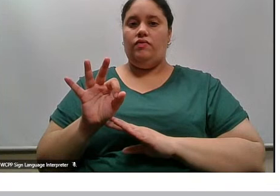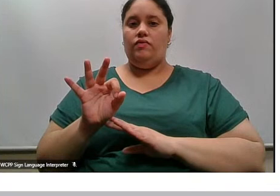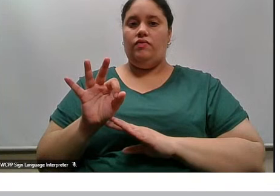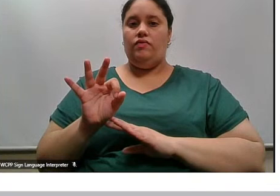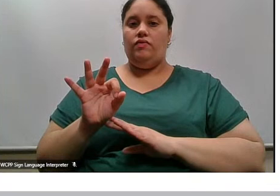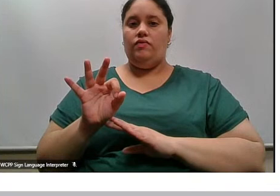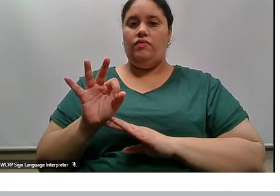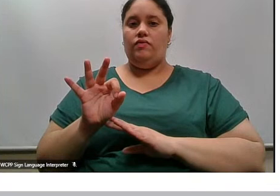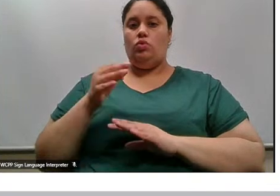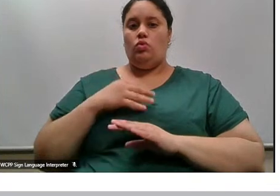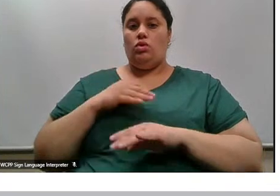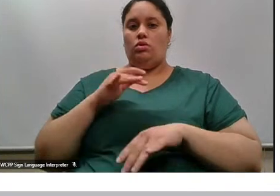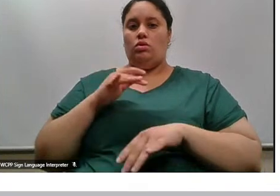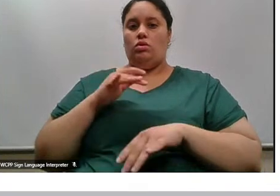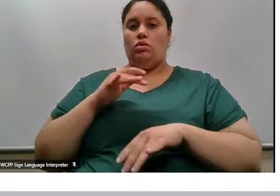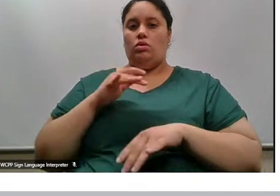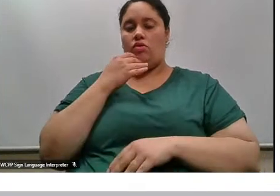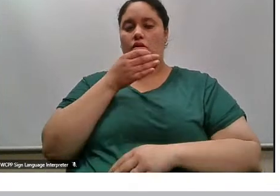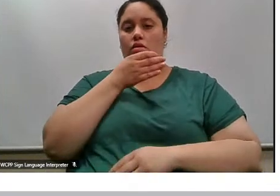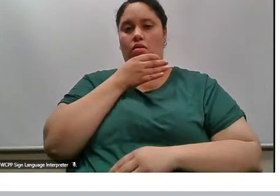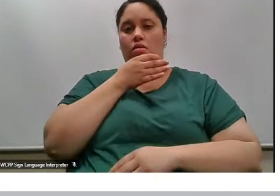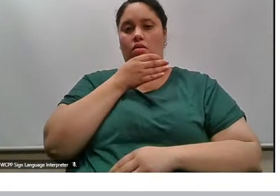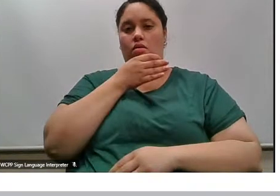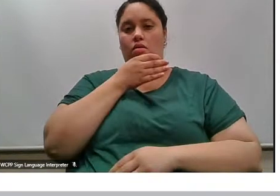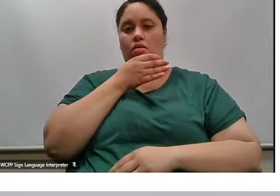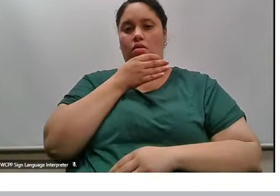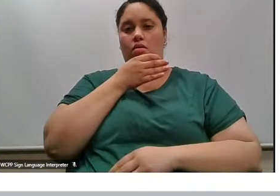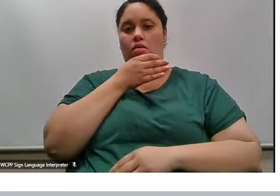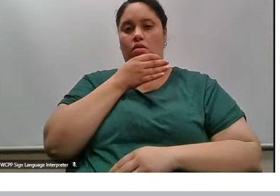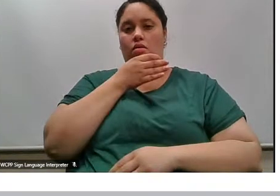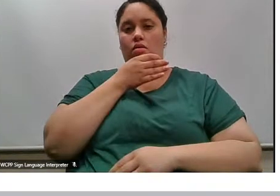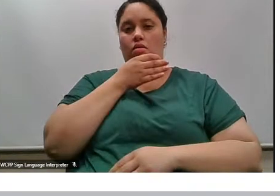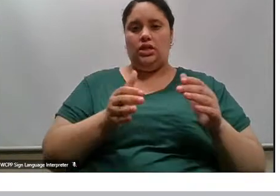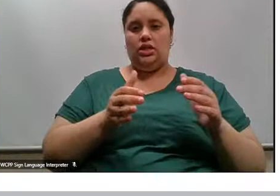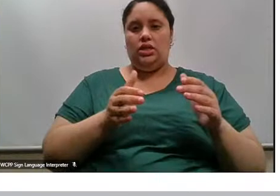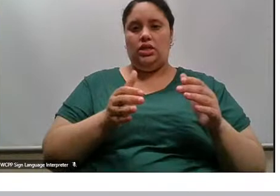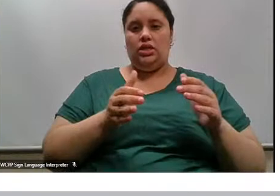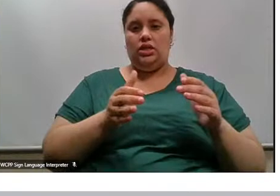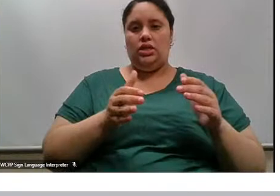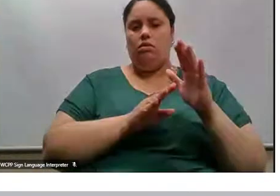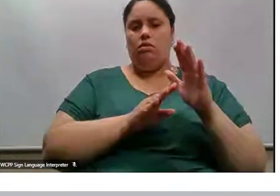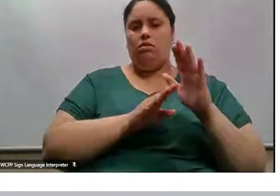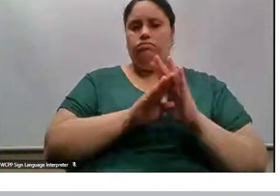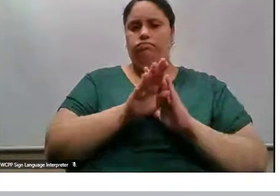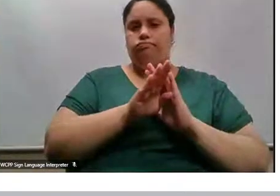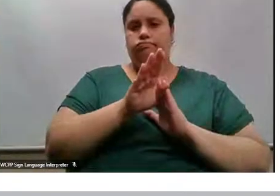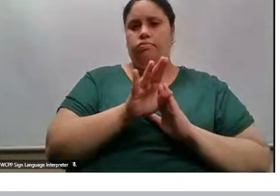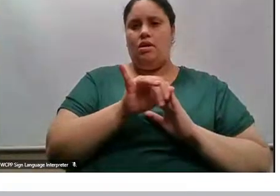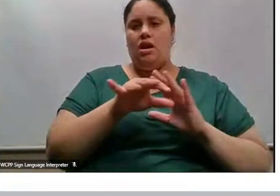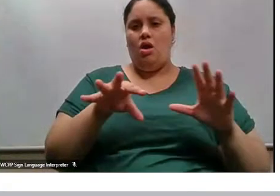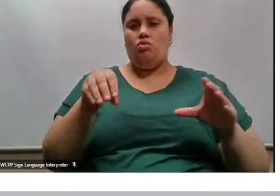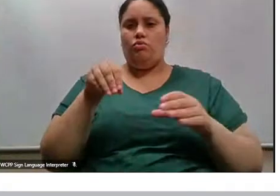them was on liquor. So that on its own is an industry that is booming. And now you've put it with a